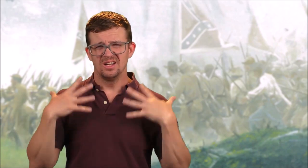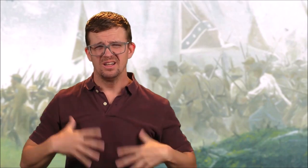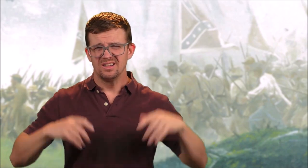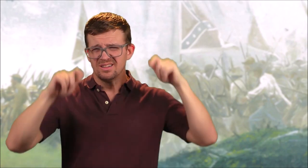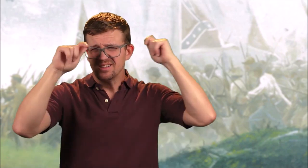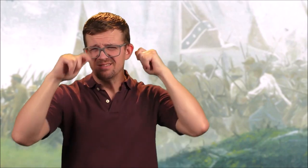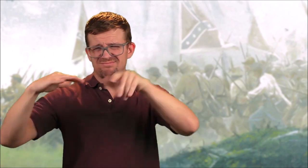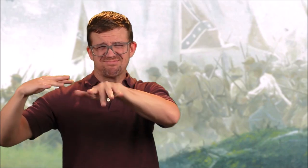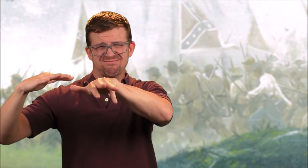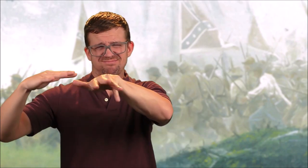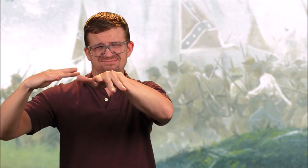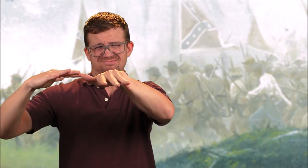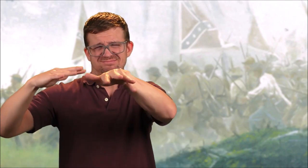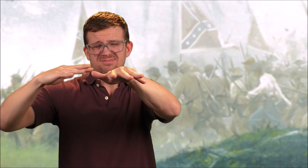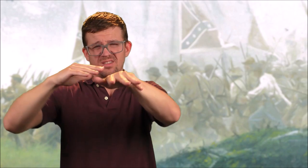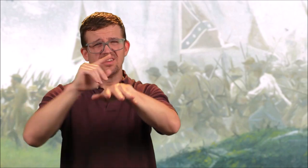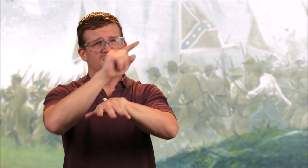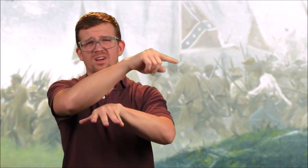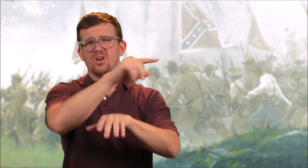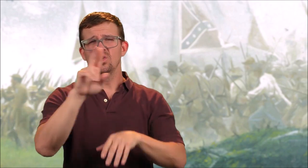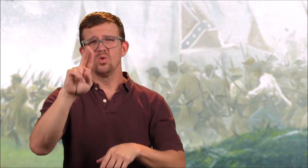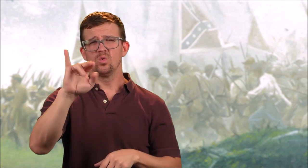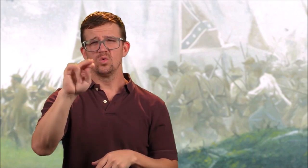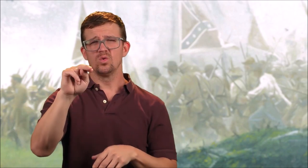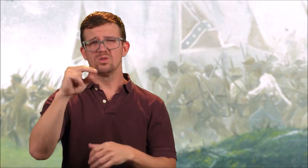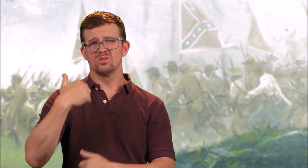soldiers in gray charging toward the Union lines.